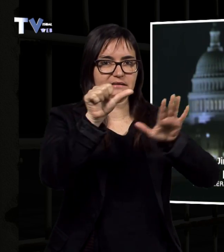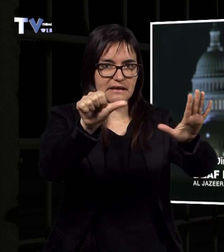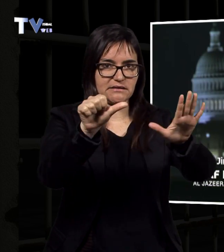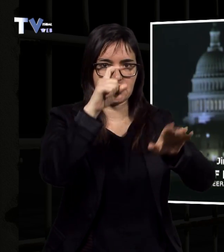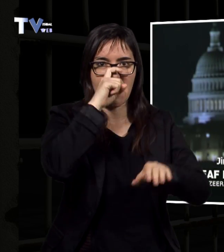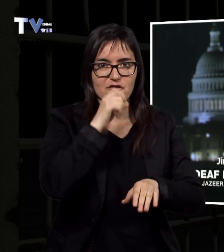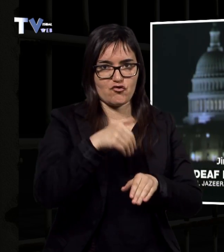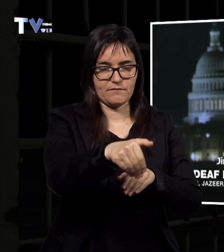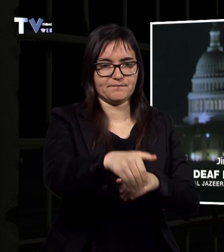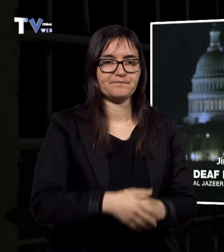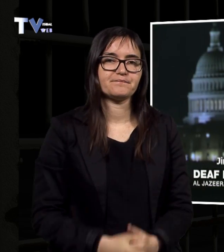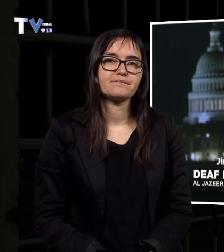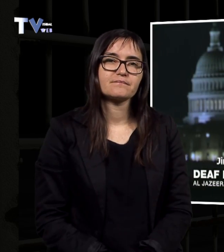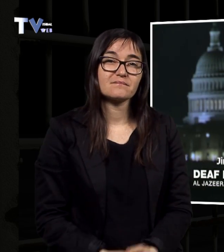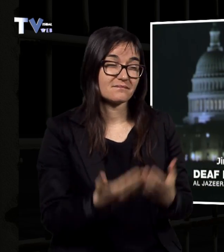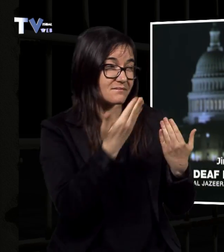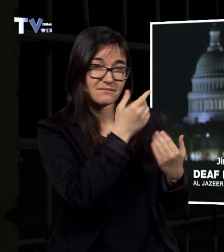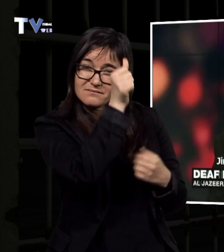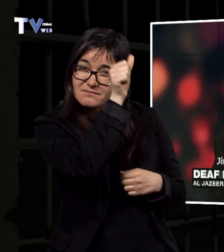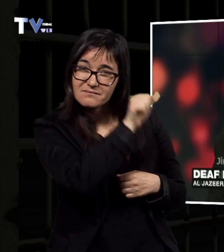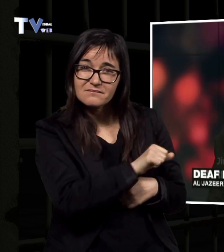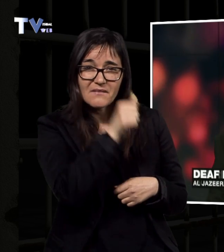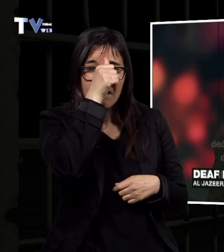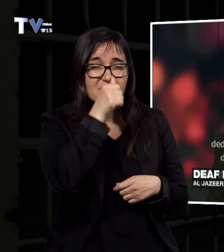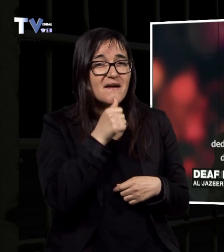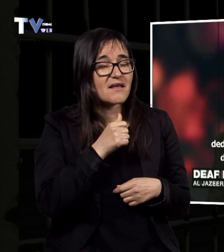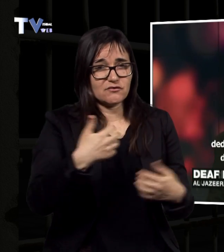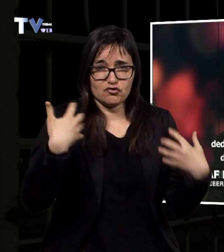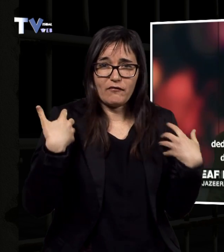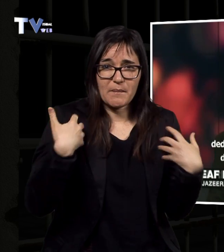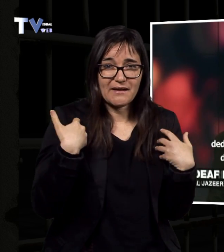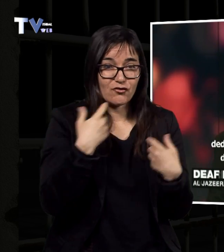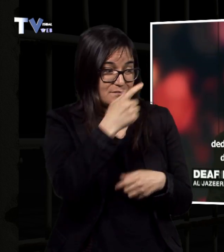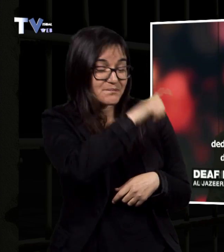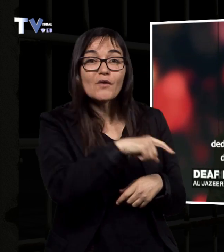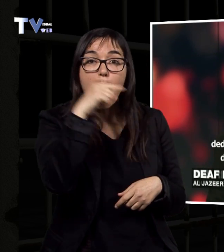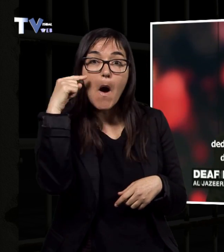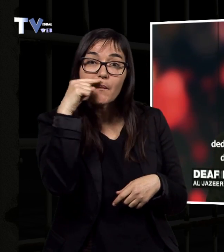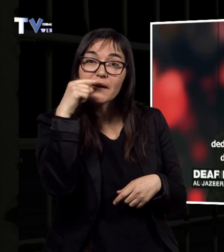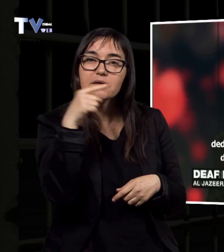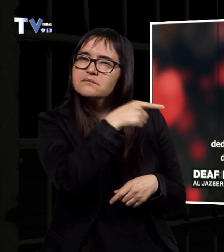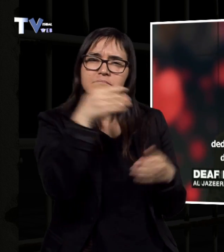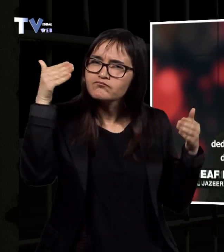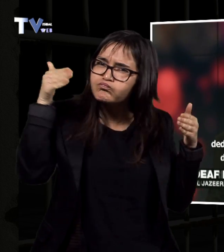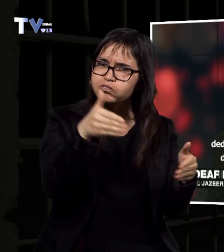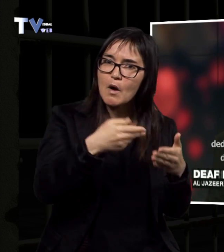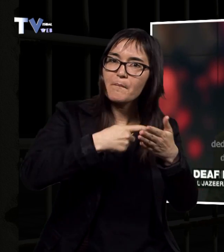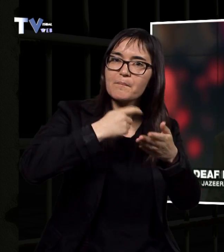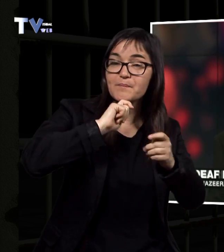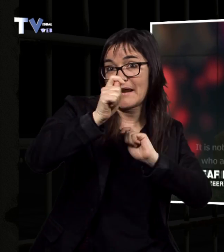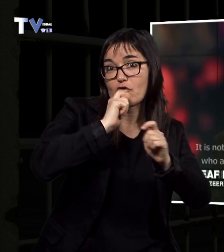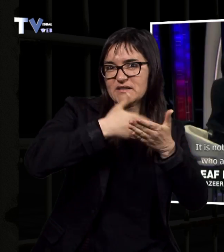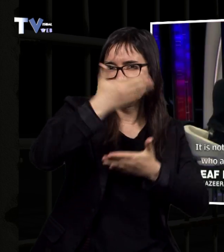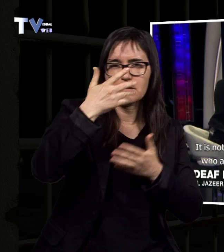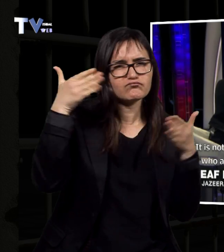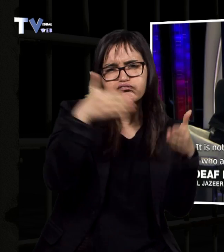It is the picture of heartbreak. Jim Ridgway is a journalist who has dedicated his own attention and work to deaf inmates, and he joins us here.